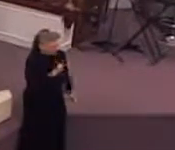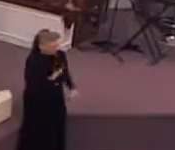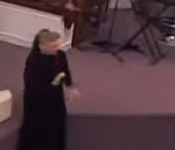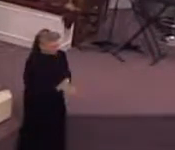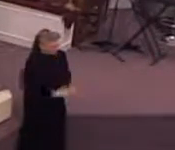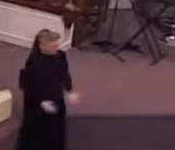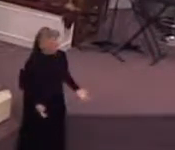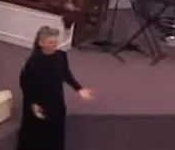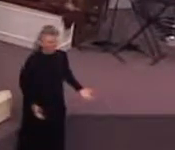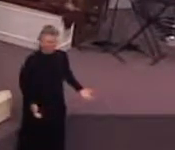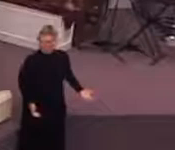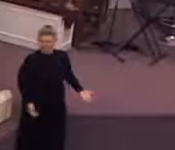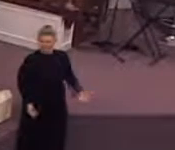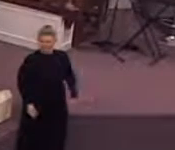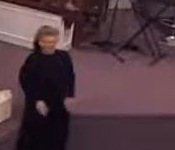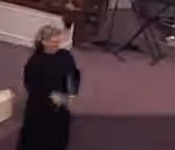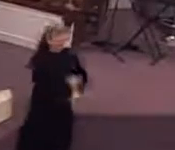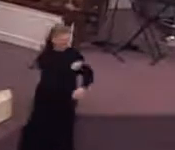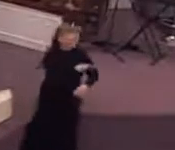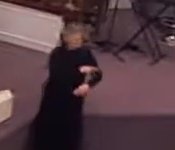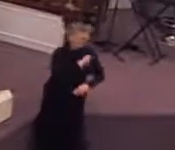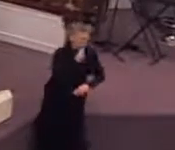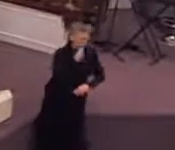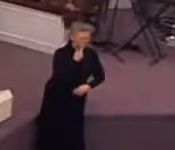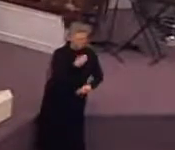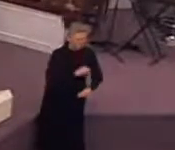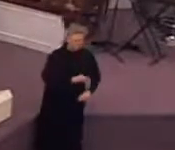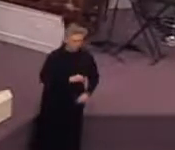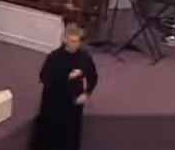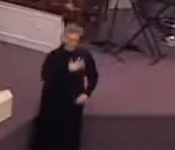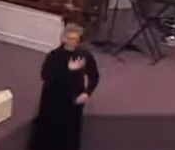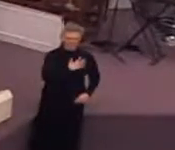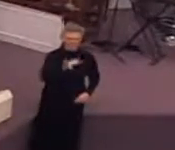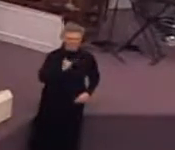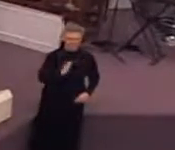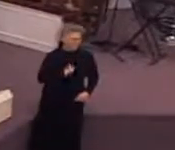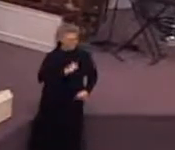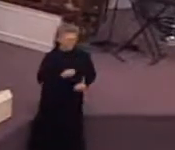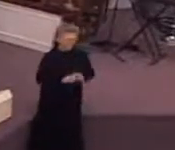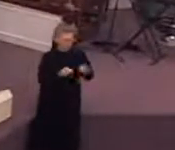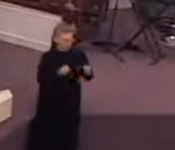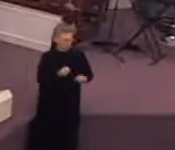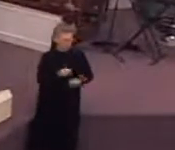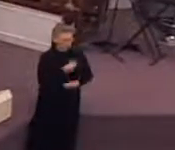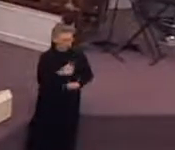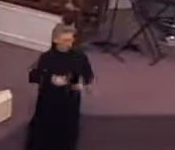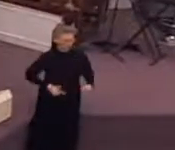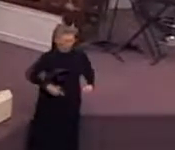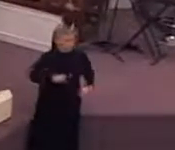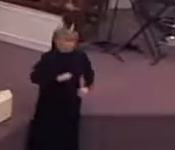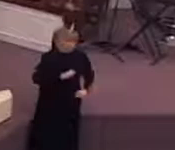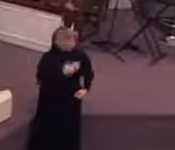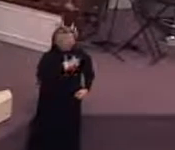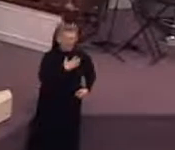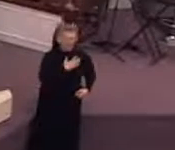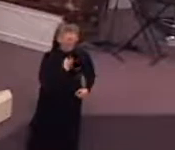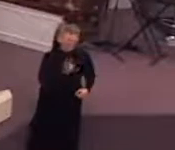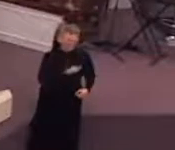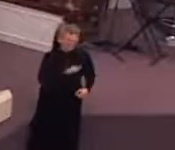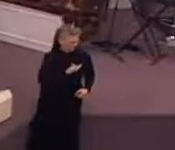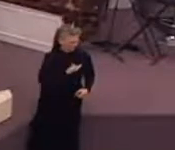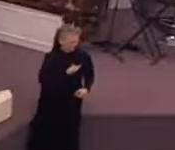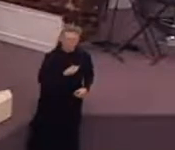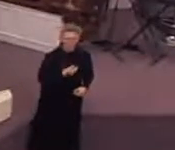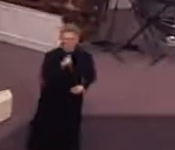The psalmist said, revive us, O Lord. Revive us. I'm